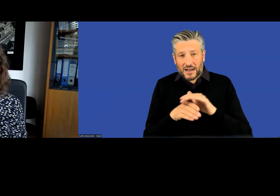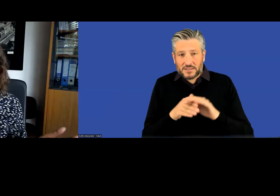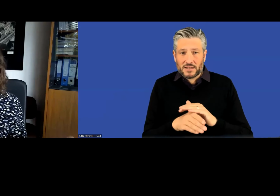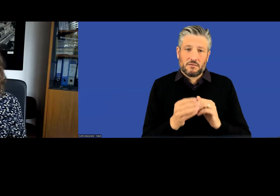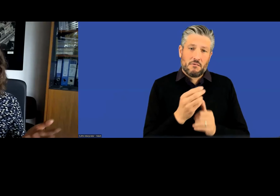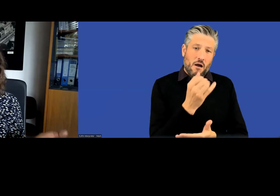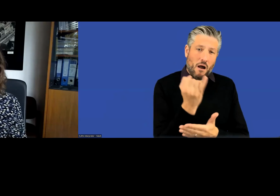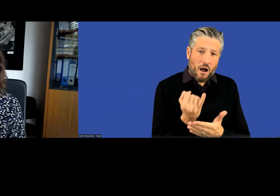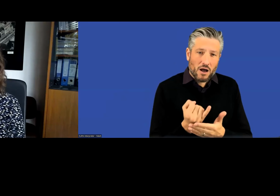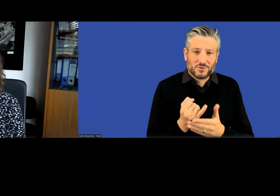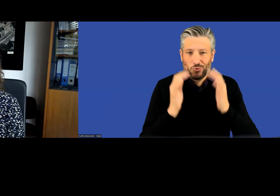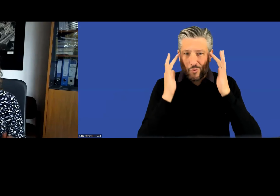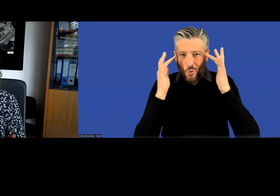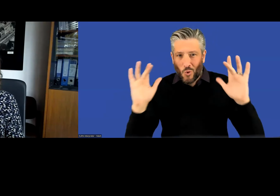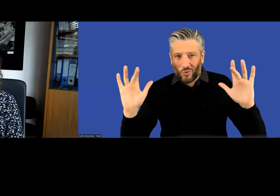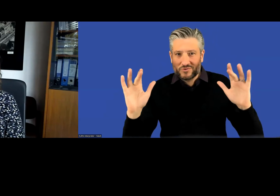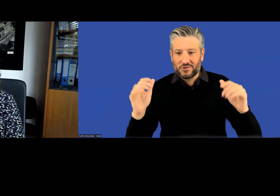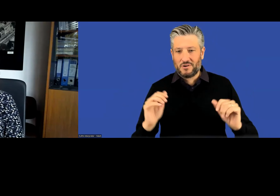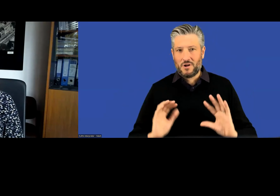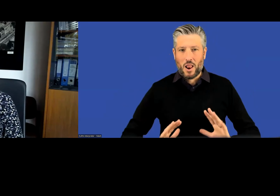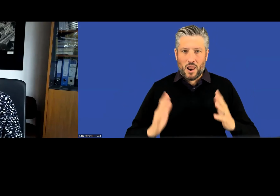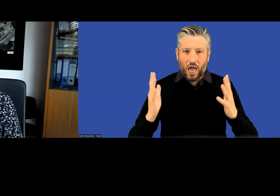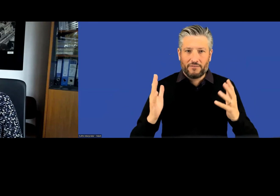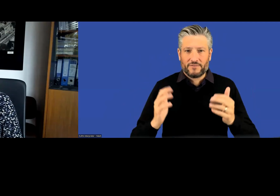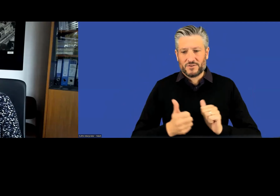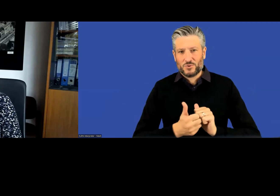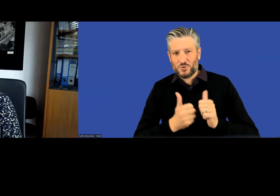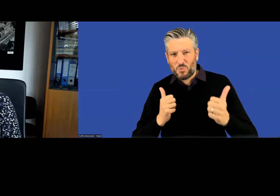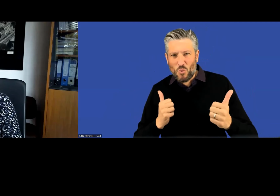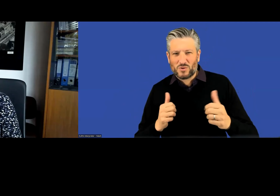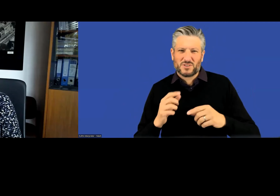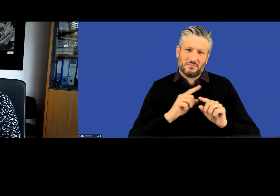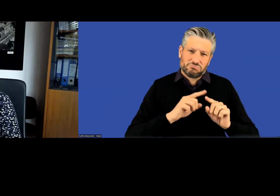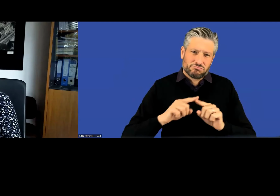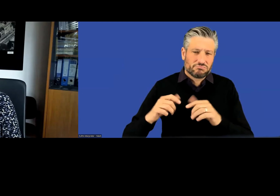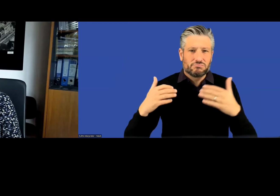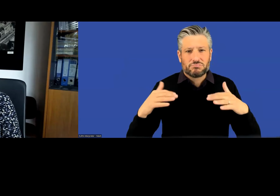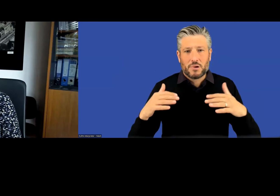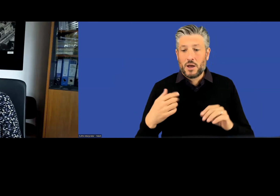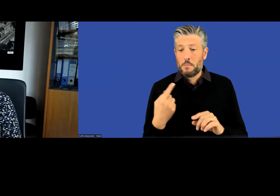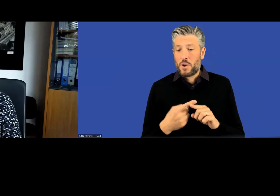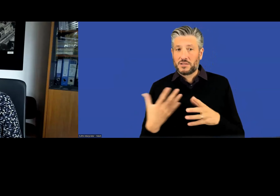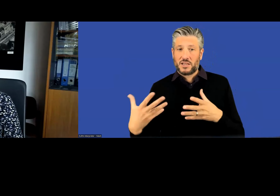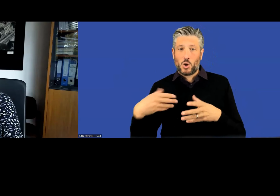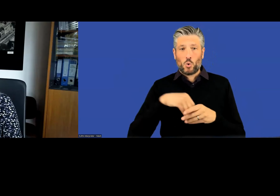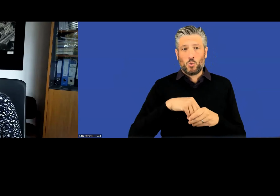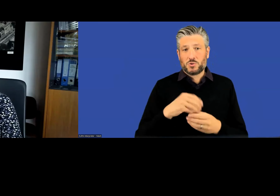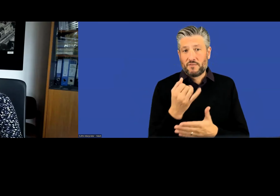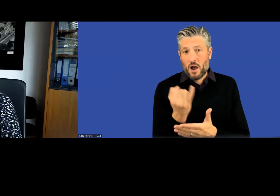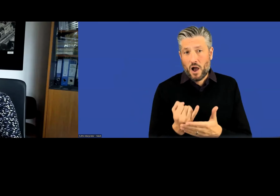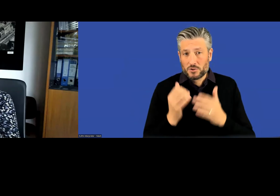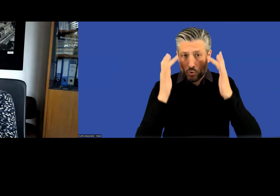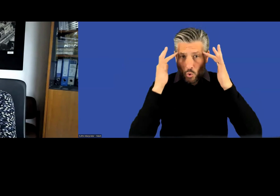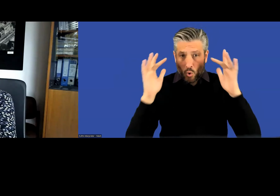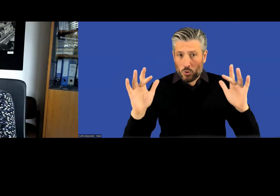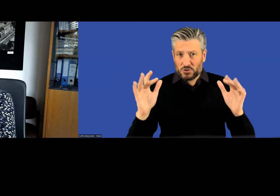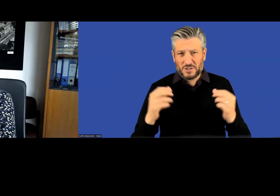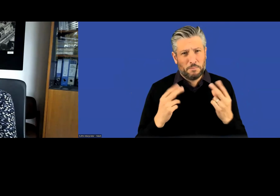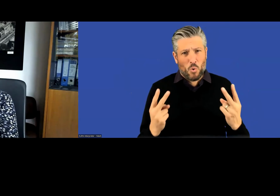recreation, leisure, sport, tourism, accessible and inclusive art and culture are essential for full participation